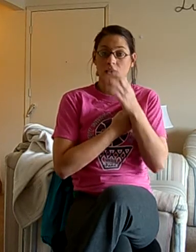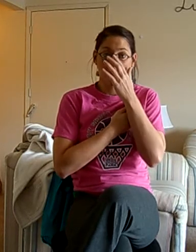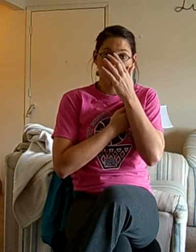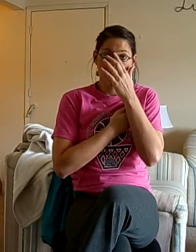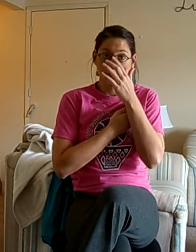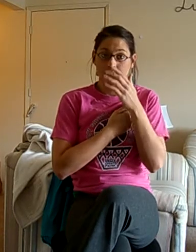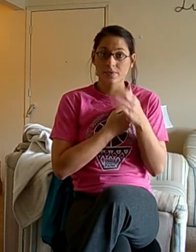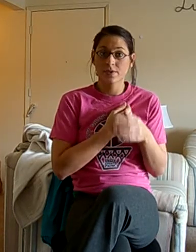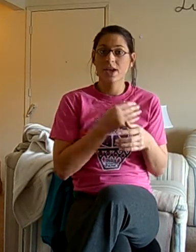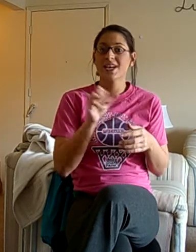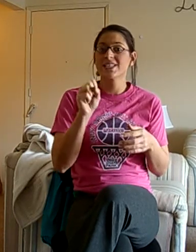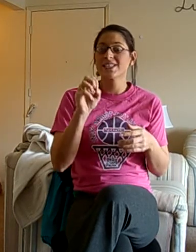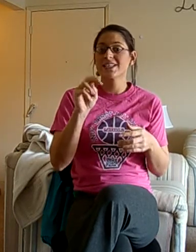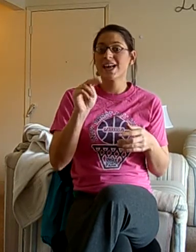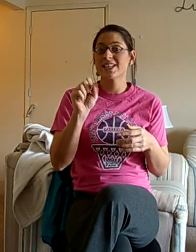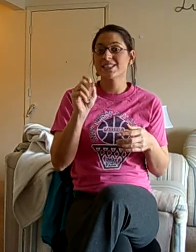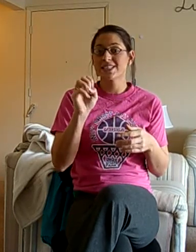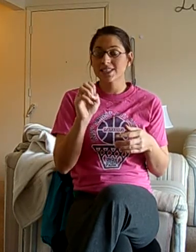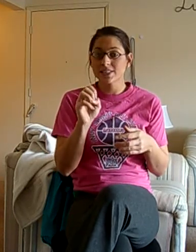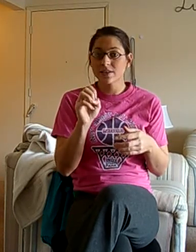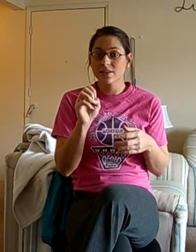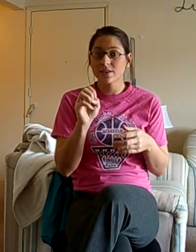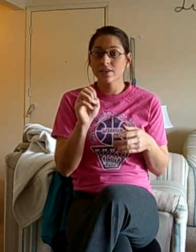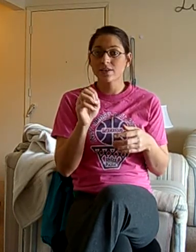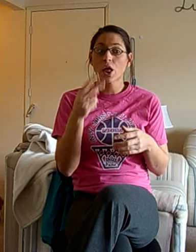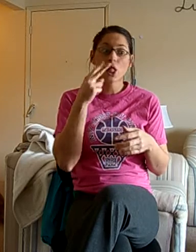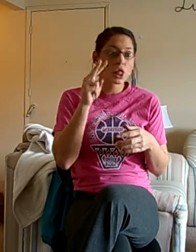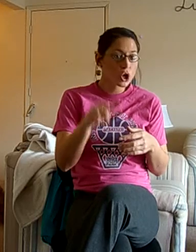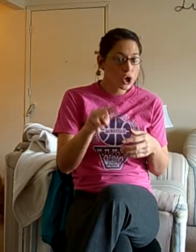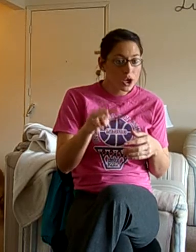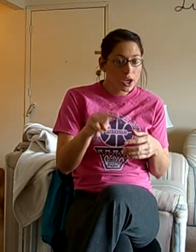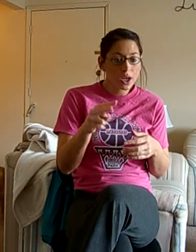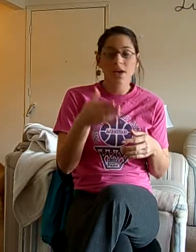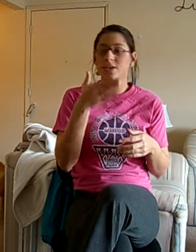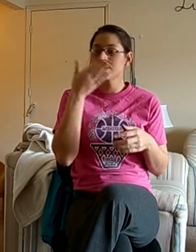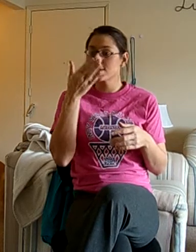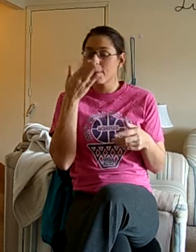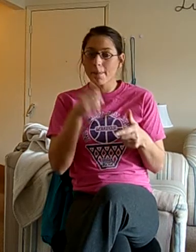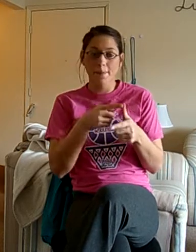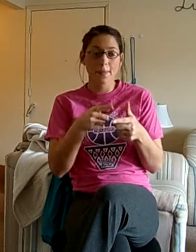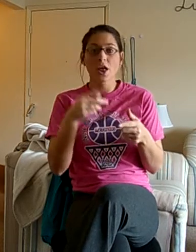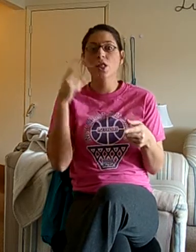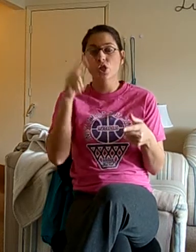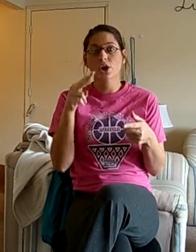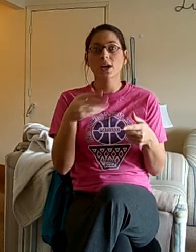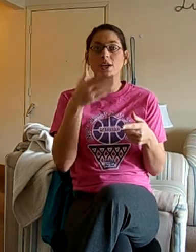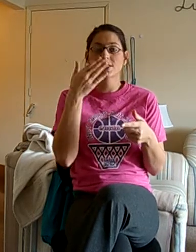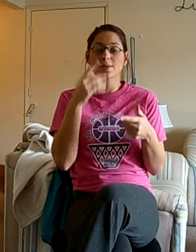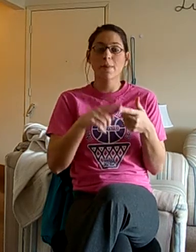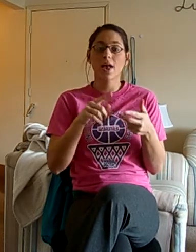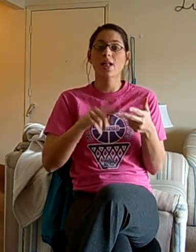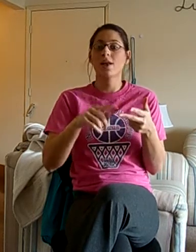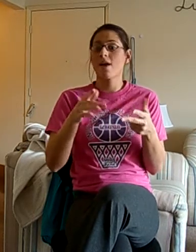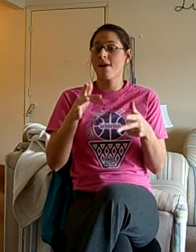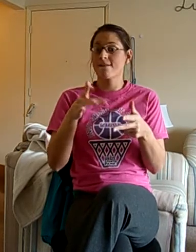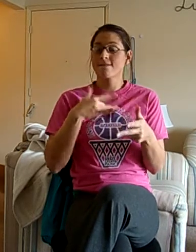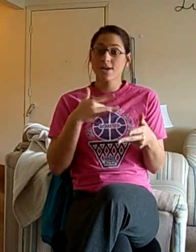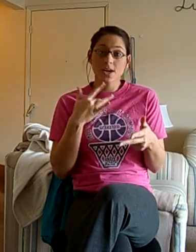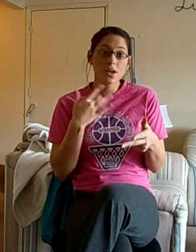senses. So we're looking at it, we're smelling it, how it feels, its